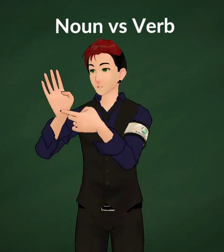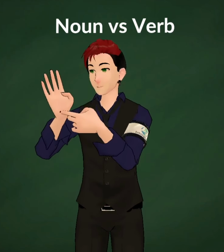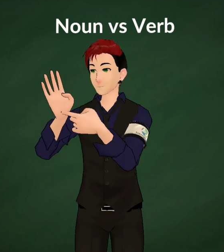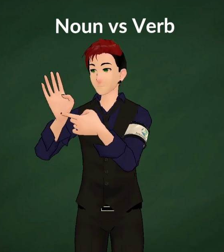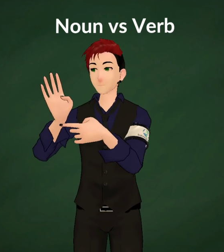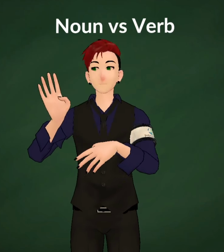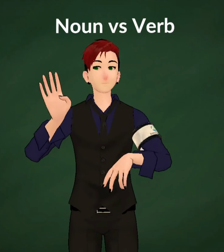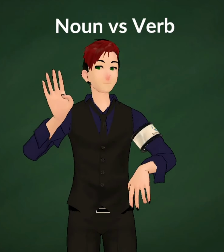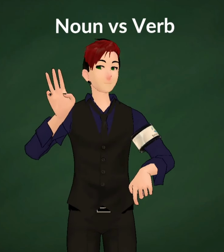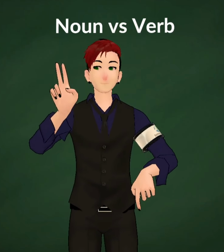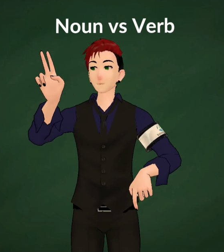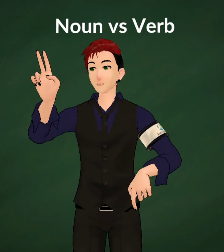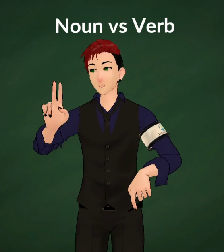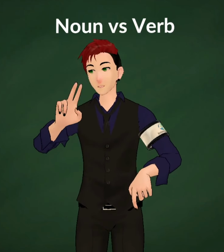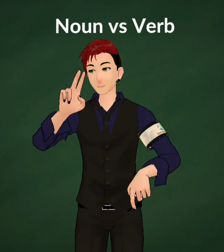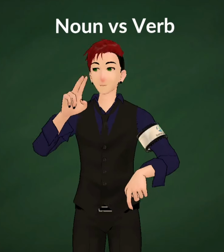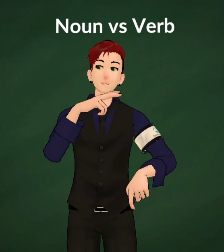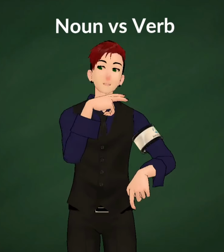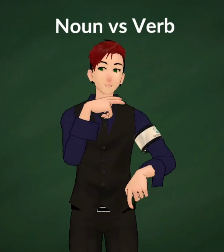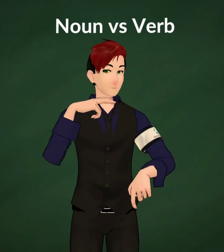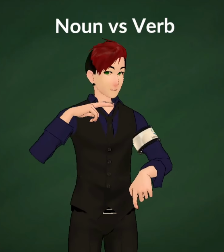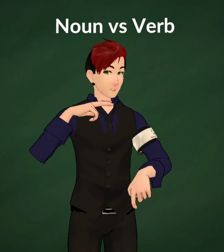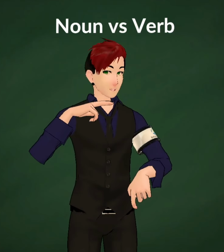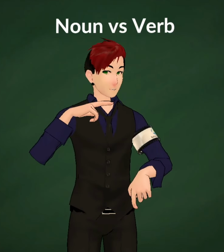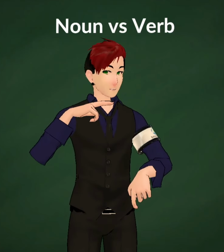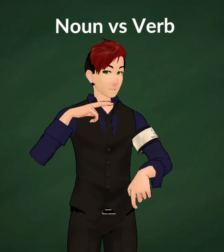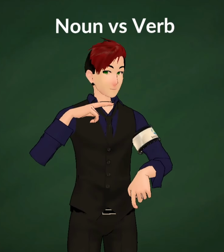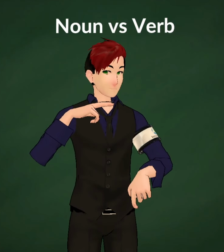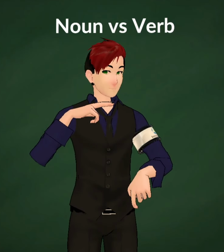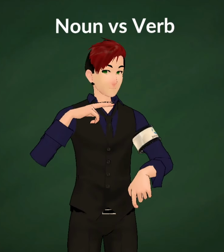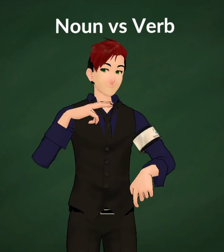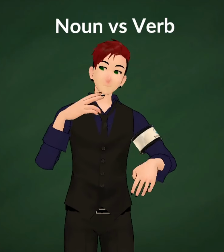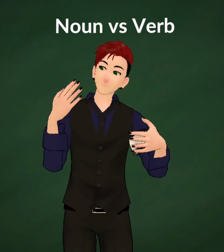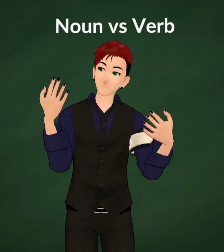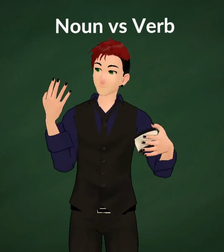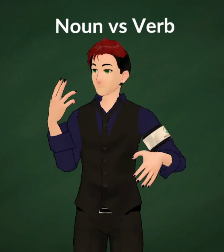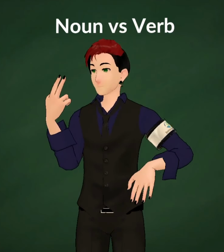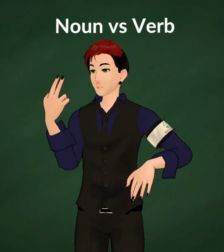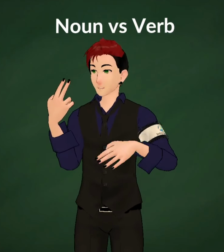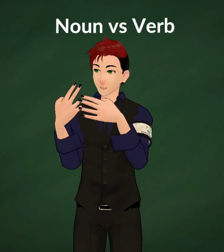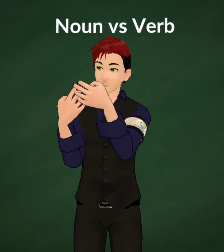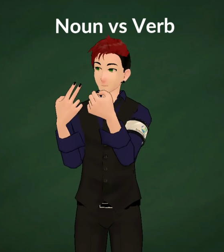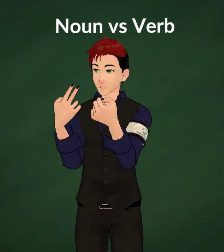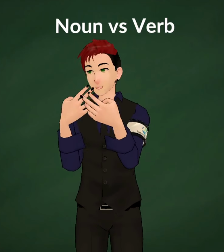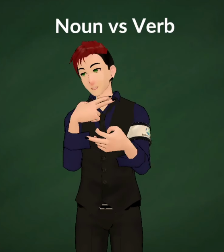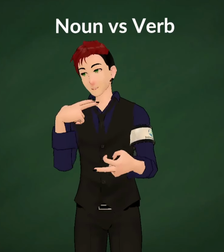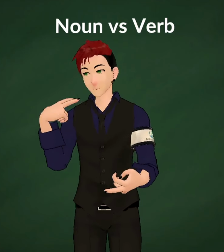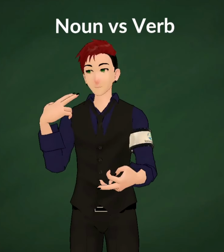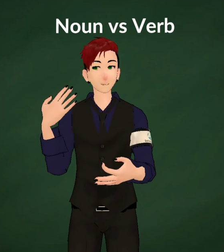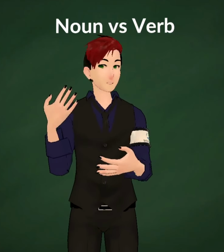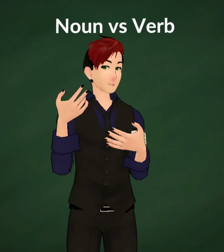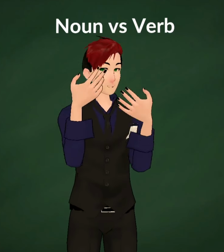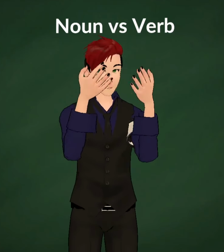verb is with a V going across your chin. I just realized I can't do that in VR.